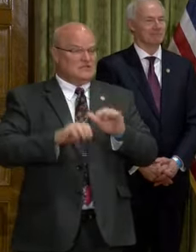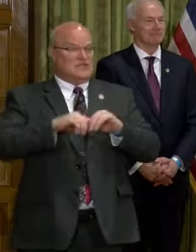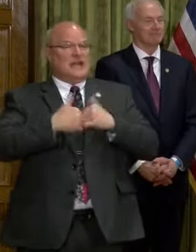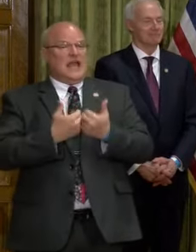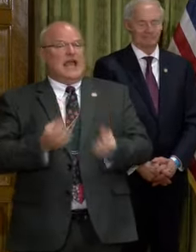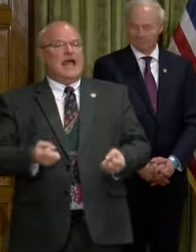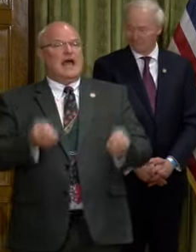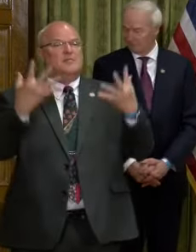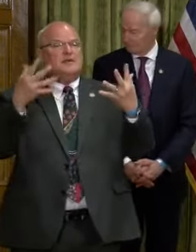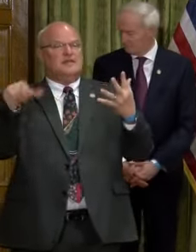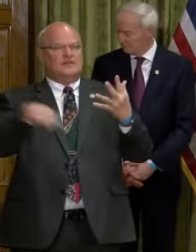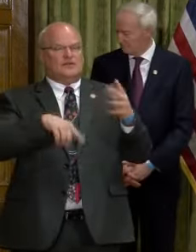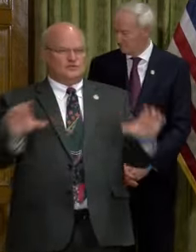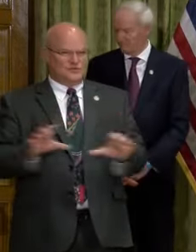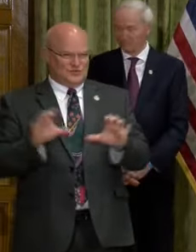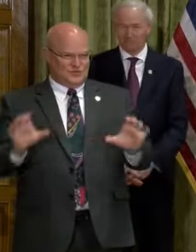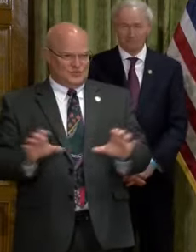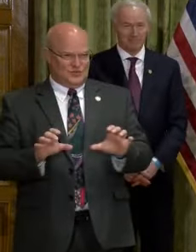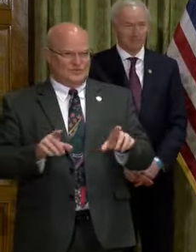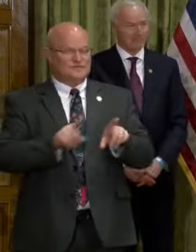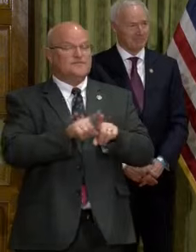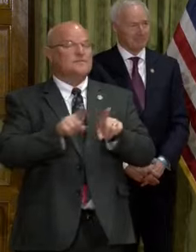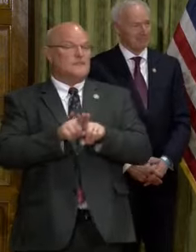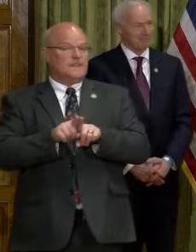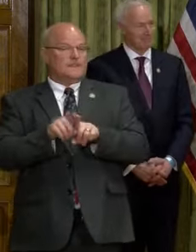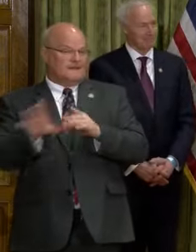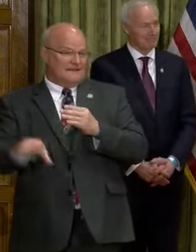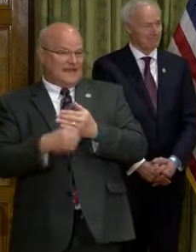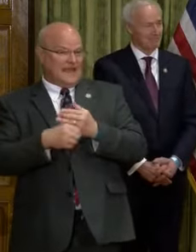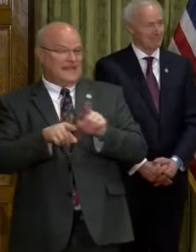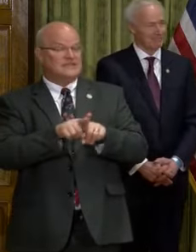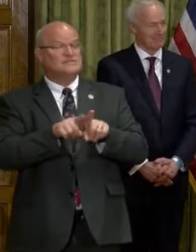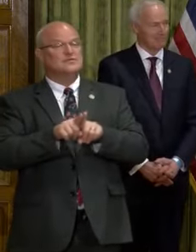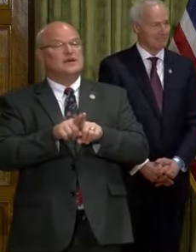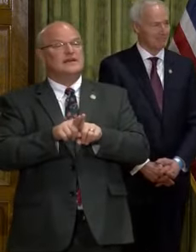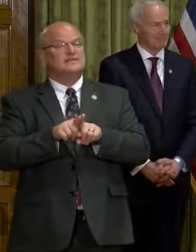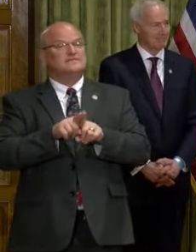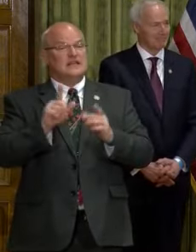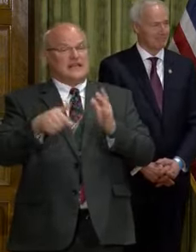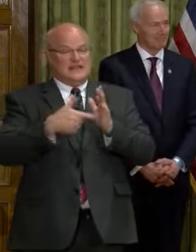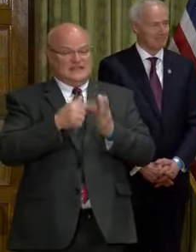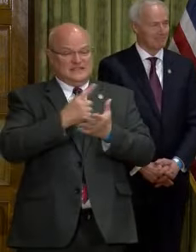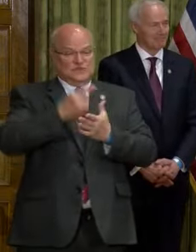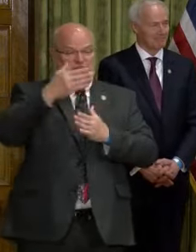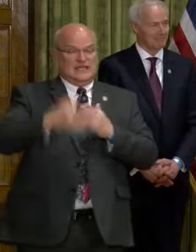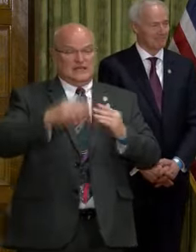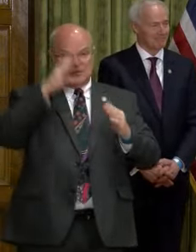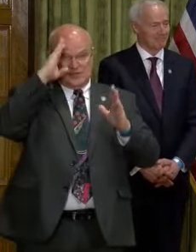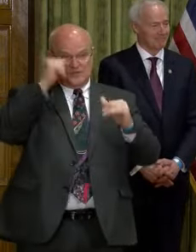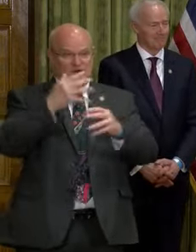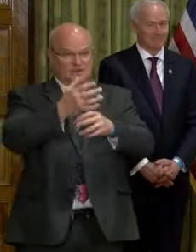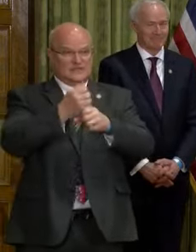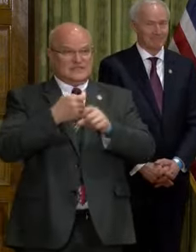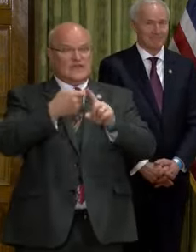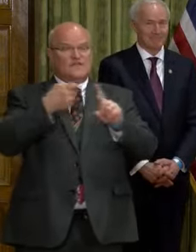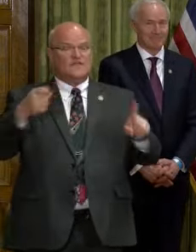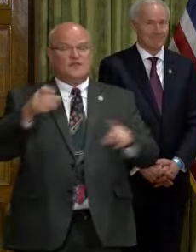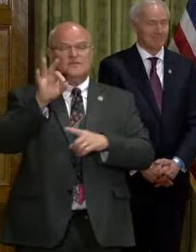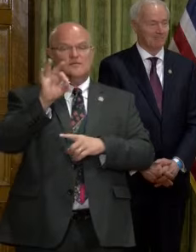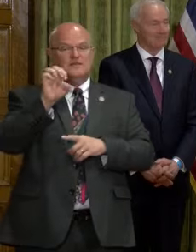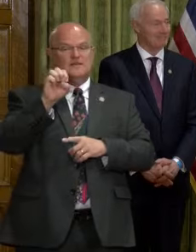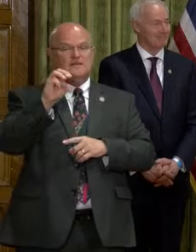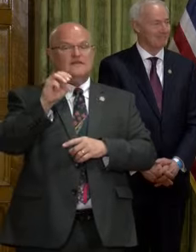how many of those procedures to do. I also want to add as well, this weekend we're expecting to receive from